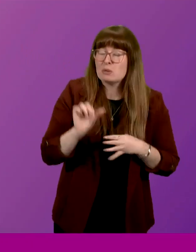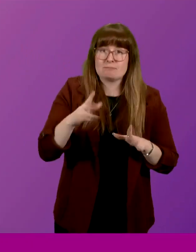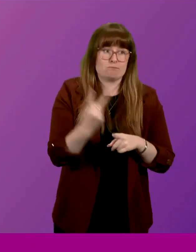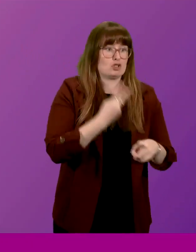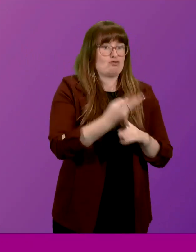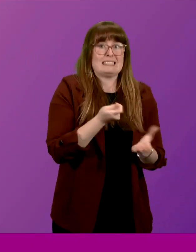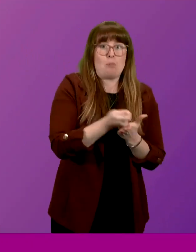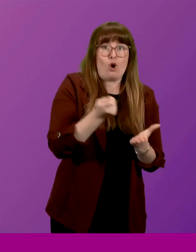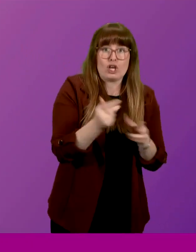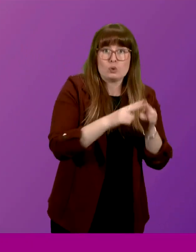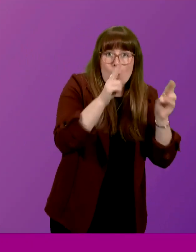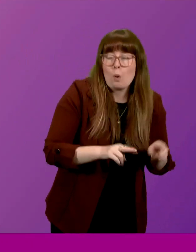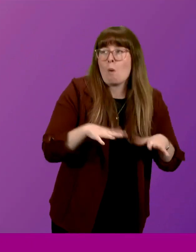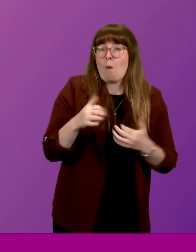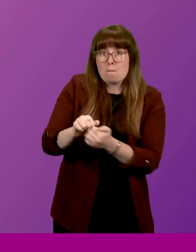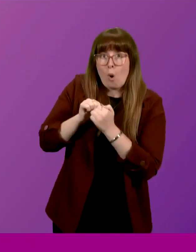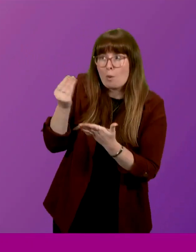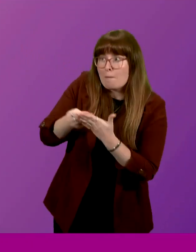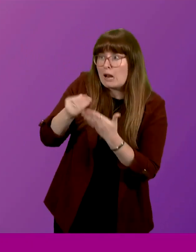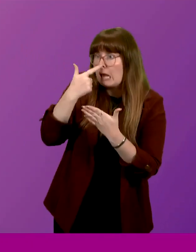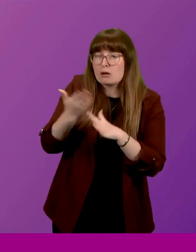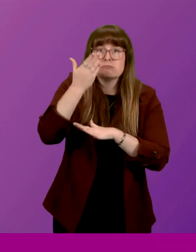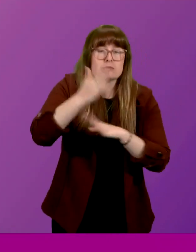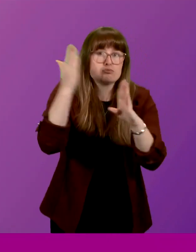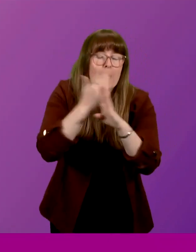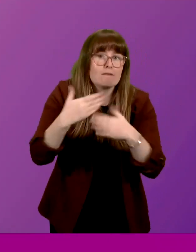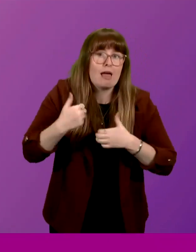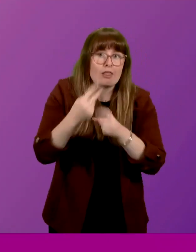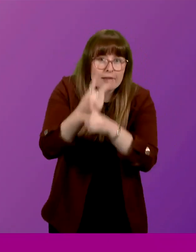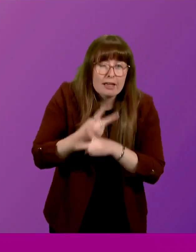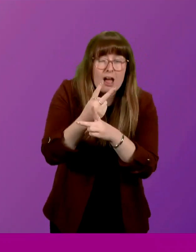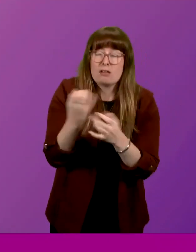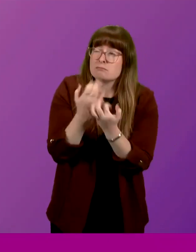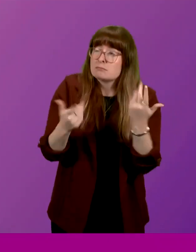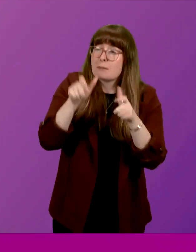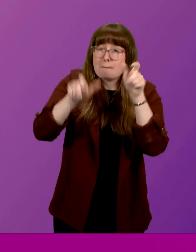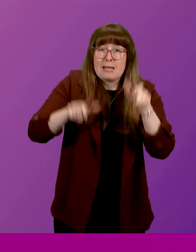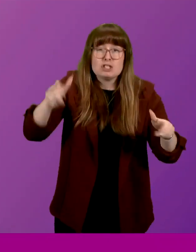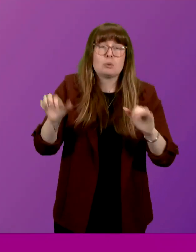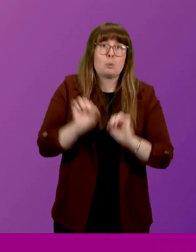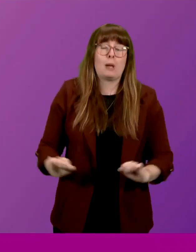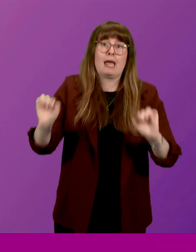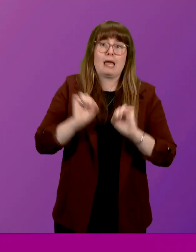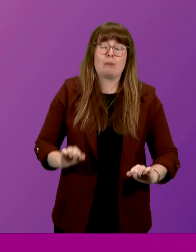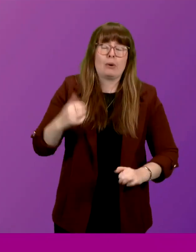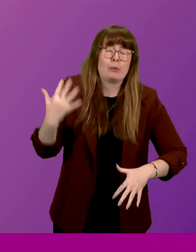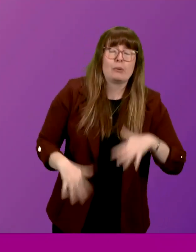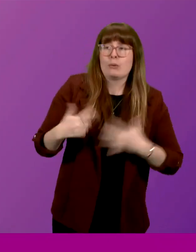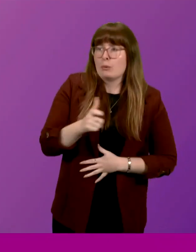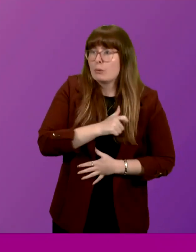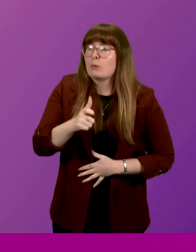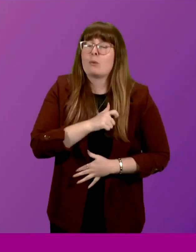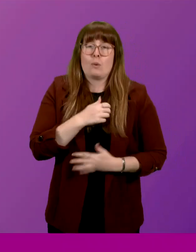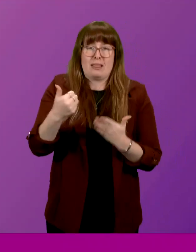homes or borrow from family to go private. Hundreds of thousands waiting in pain and anxiety on NHS waiting